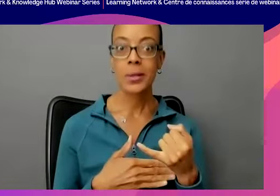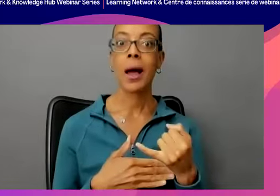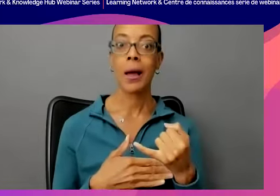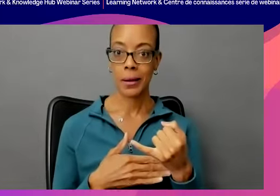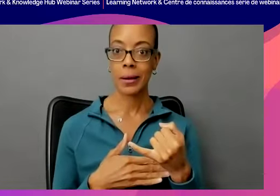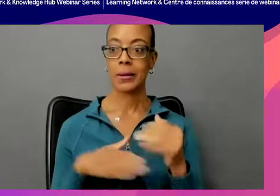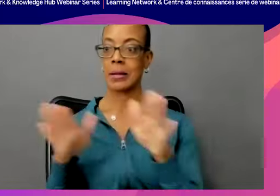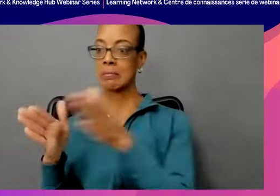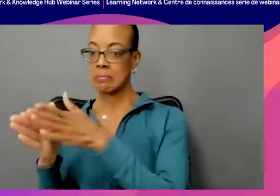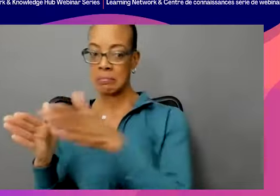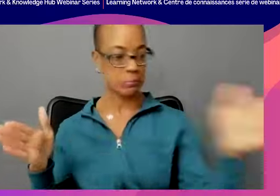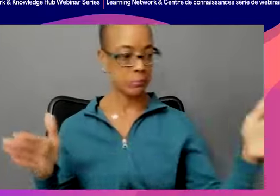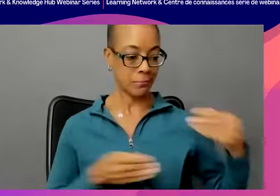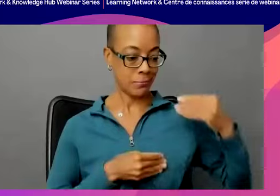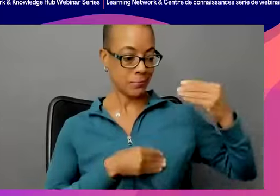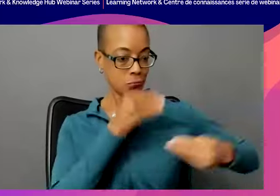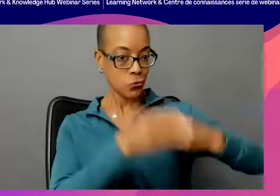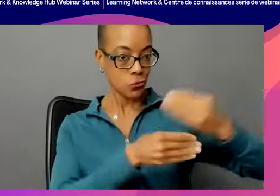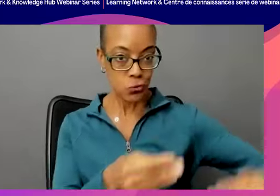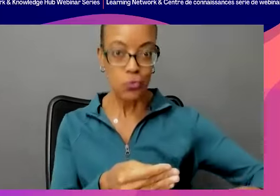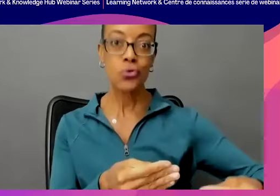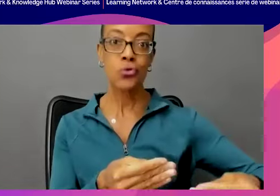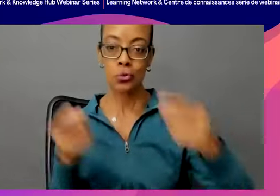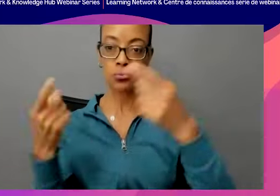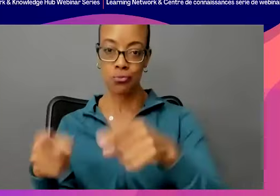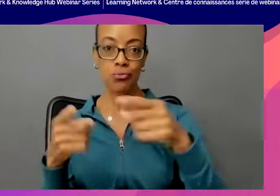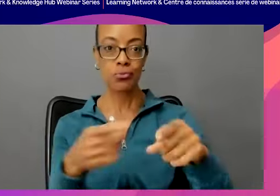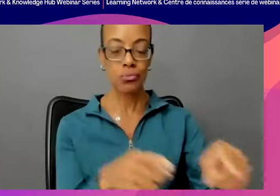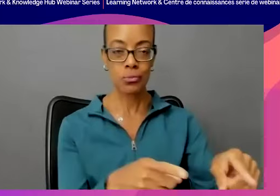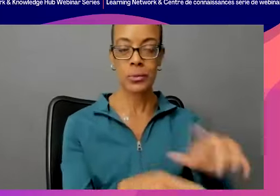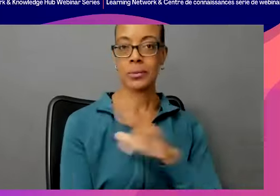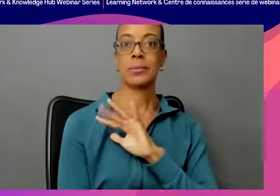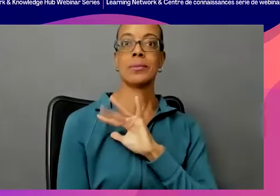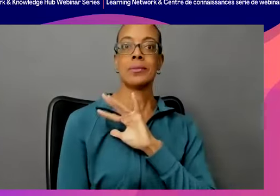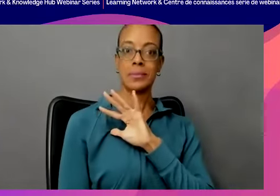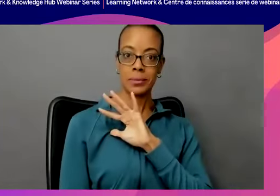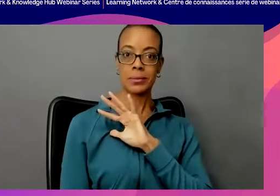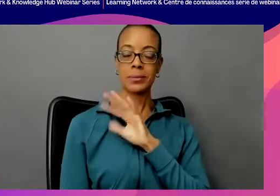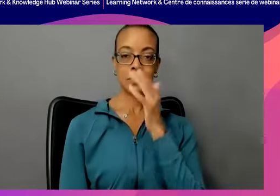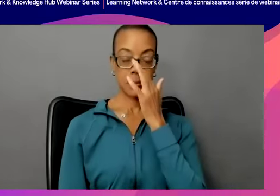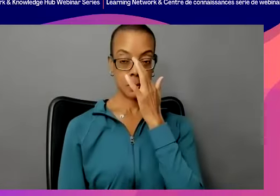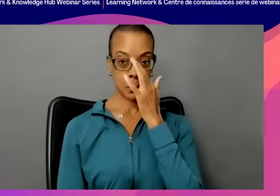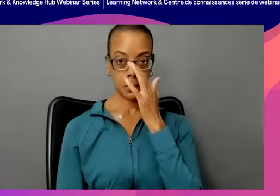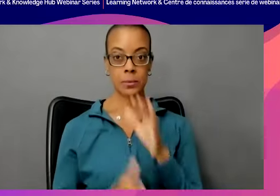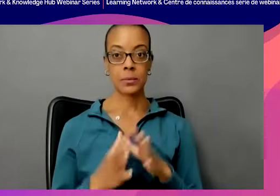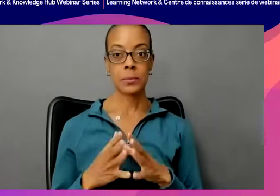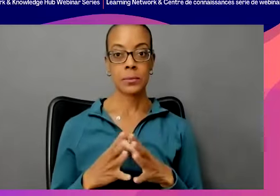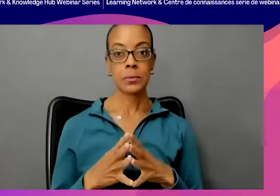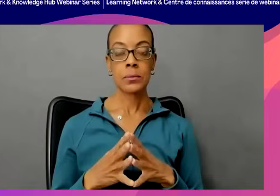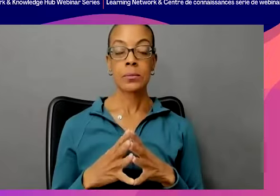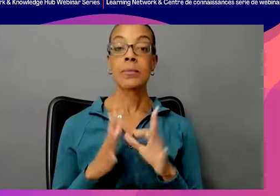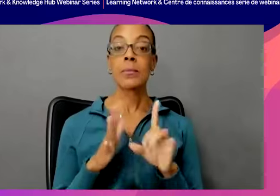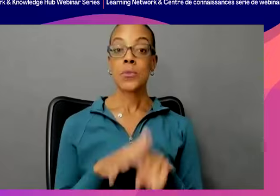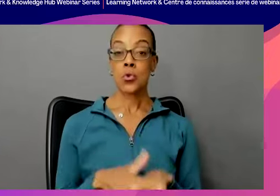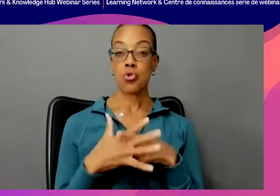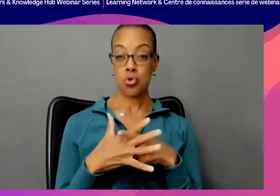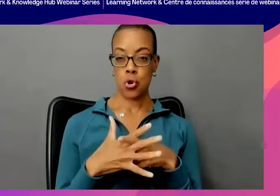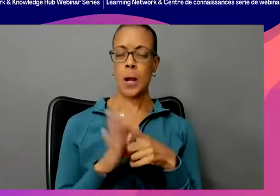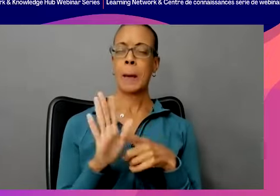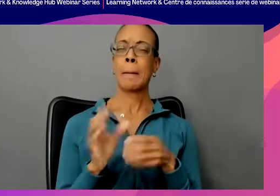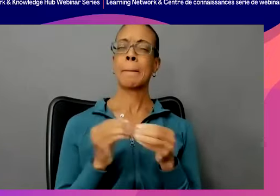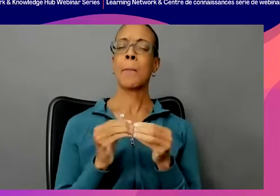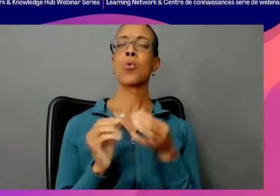an intergenerational viewpoint. So it's really great to see. I would start with being more